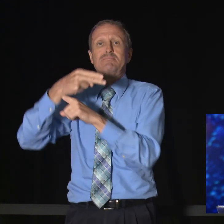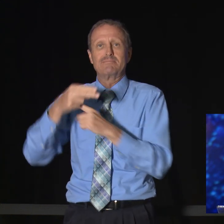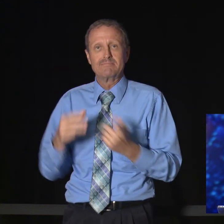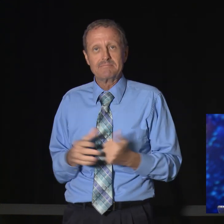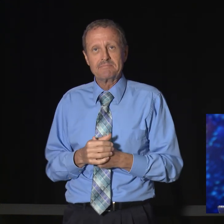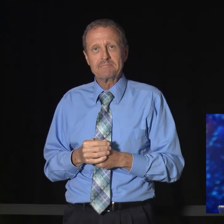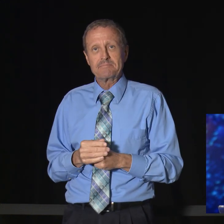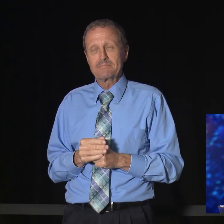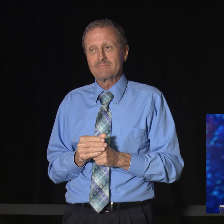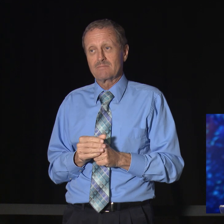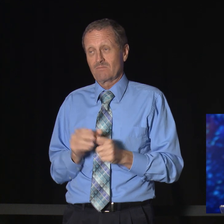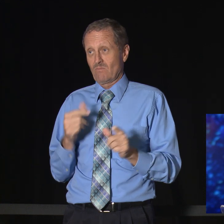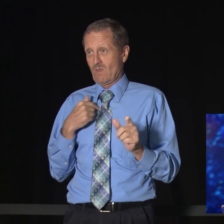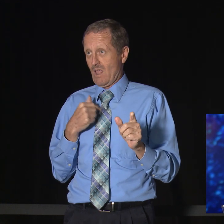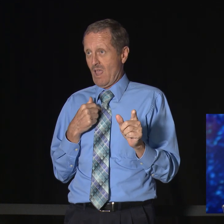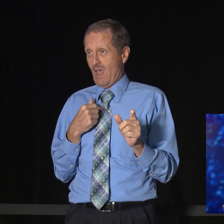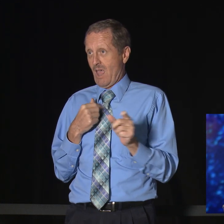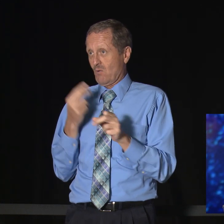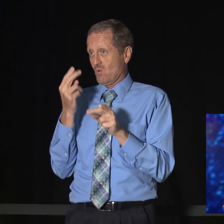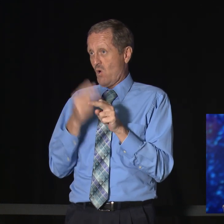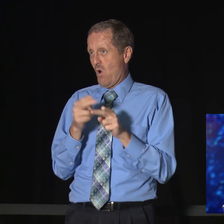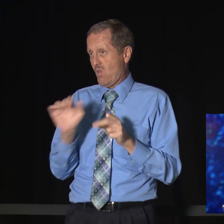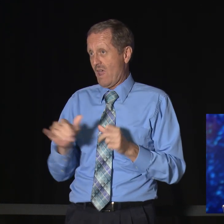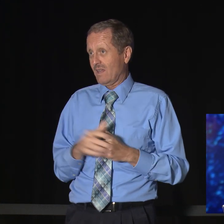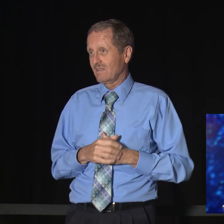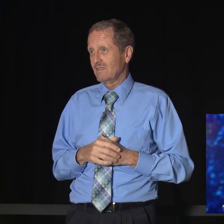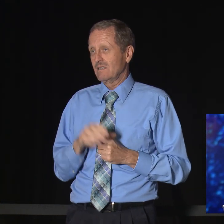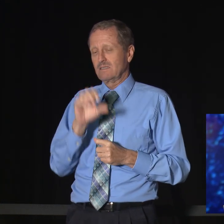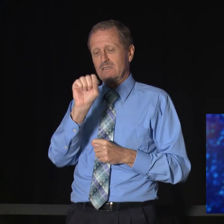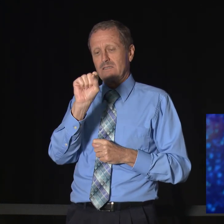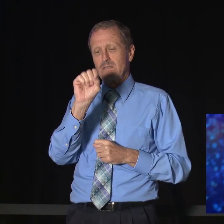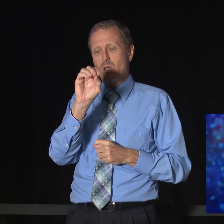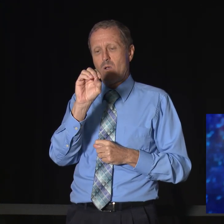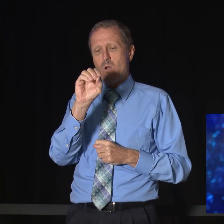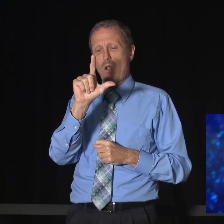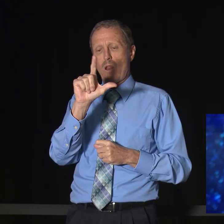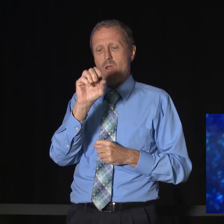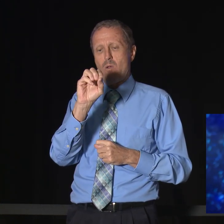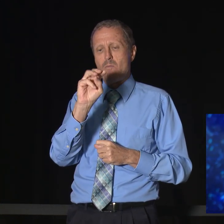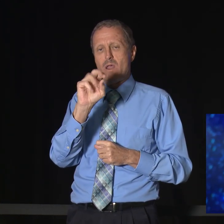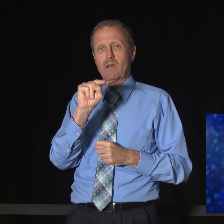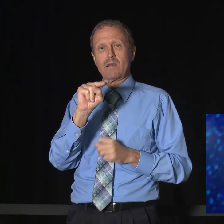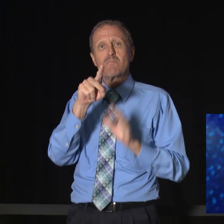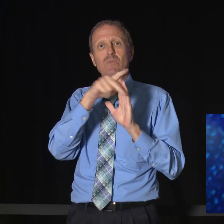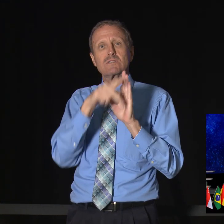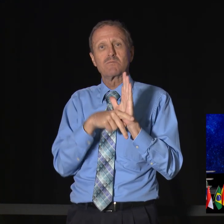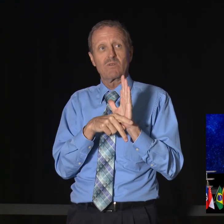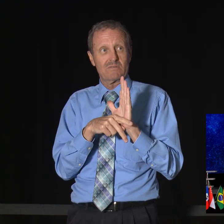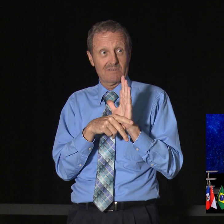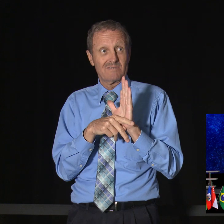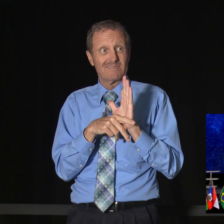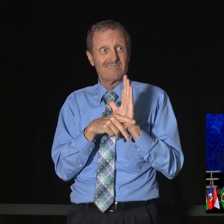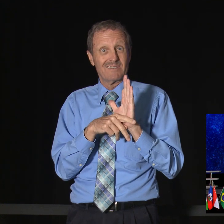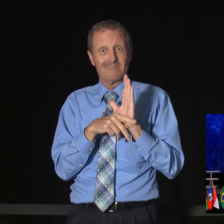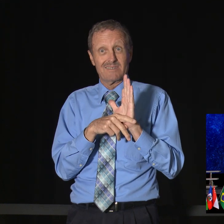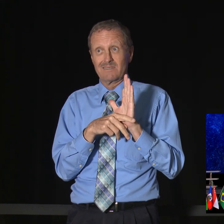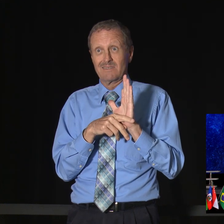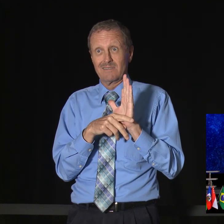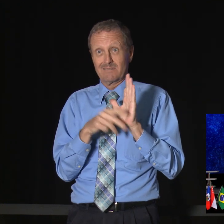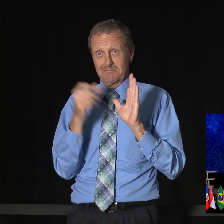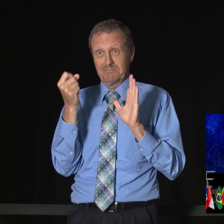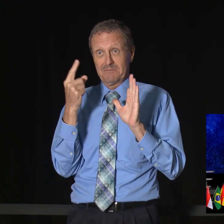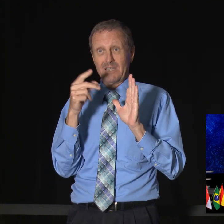Friends, I like to refer to this as the Solomon principle. The what? The Solomon principle.